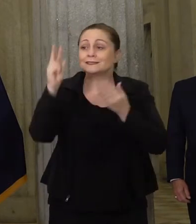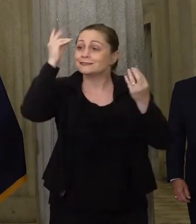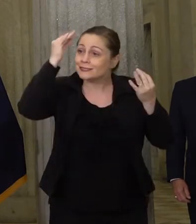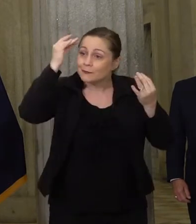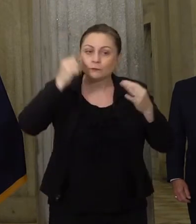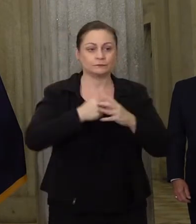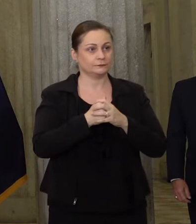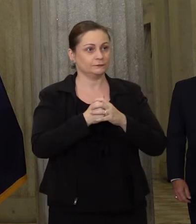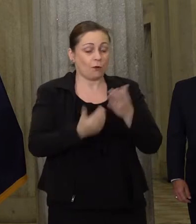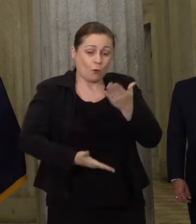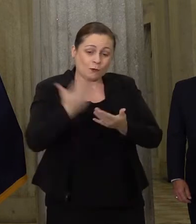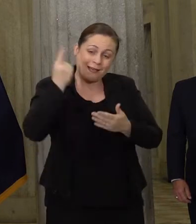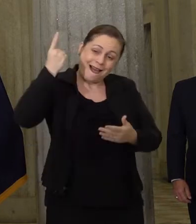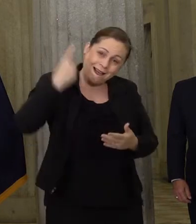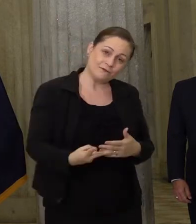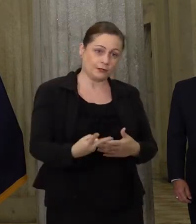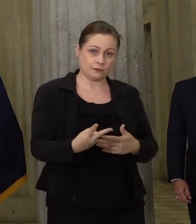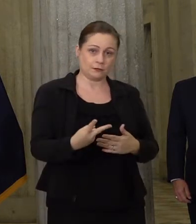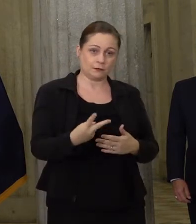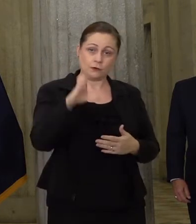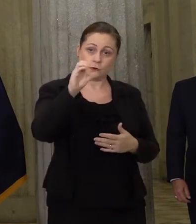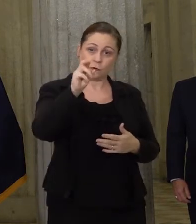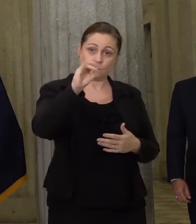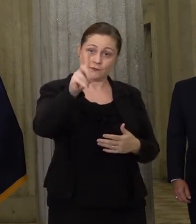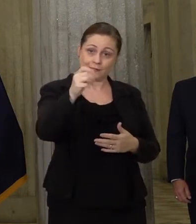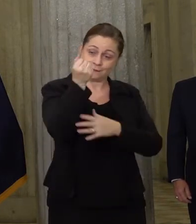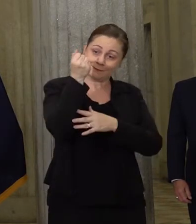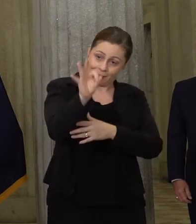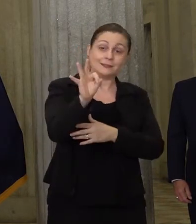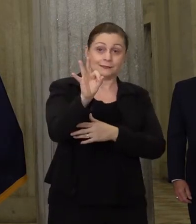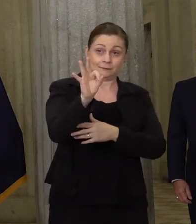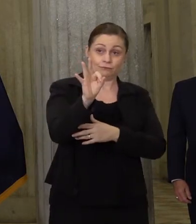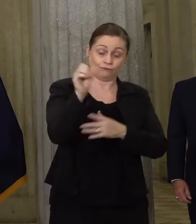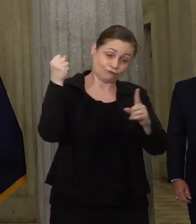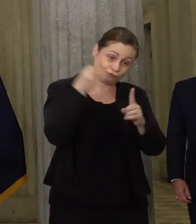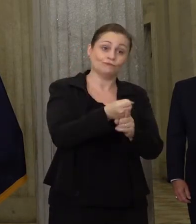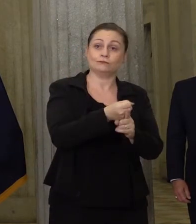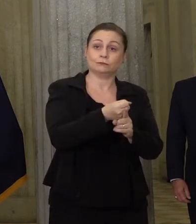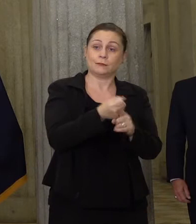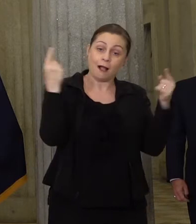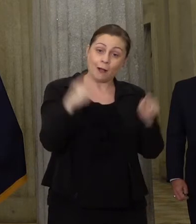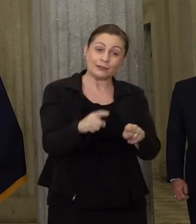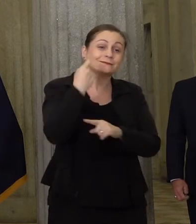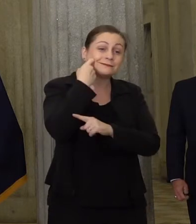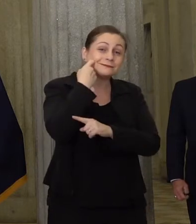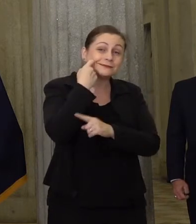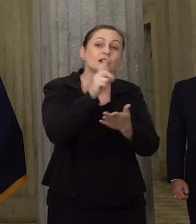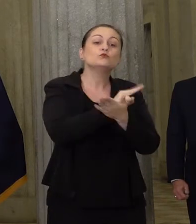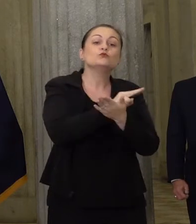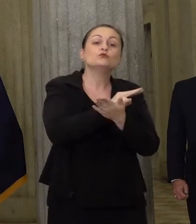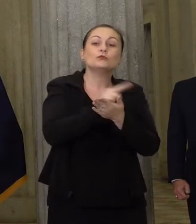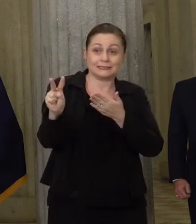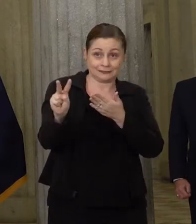that. Nearly half of the COVID-19 cases in the state of South Carolina have occurred in the past 2 weeks. And